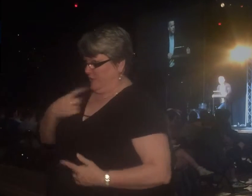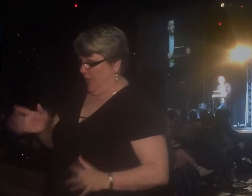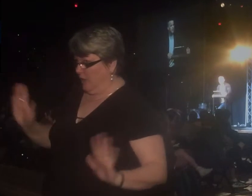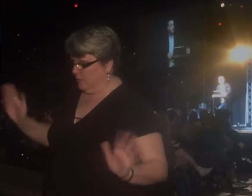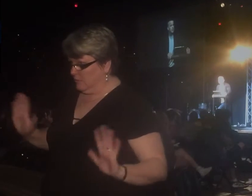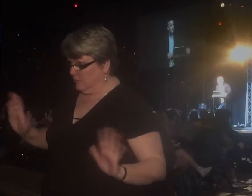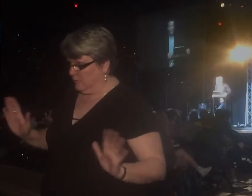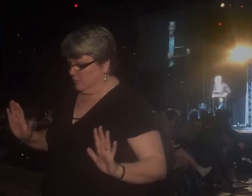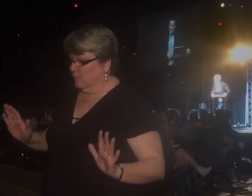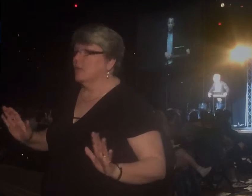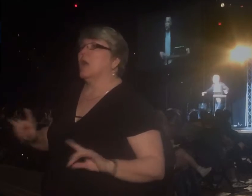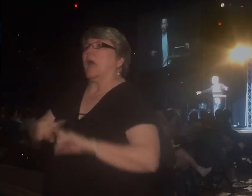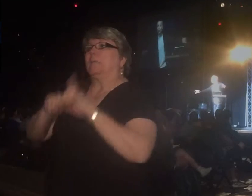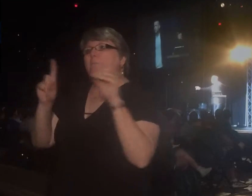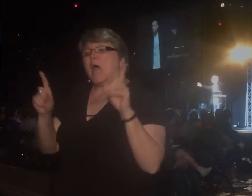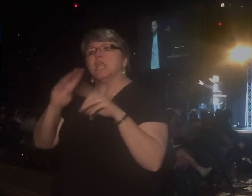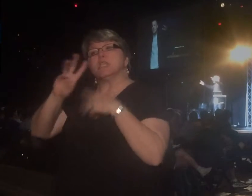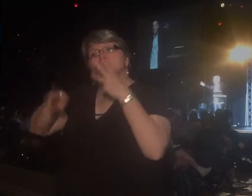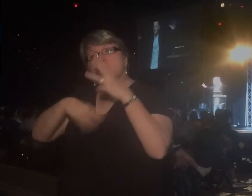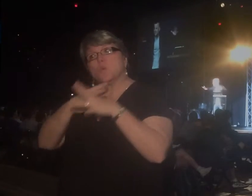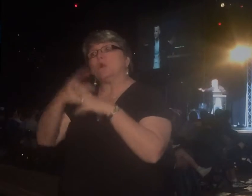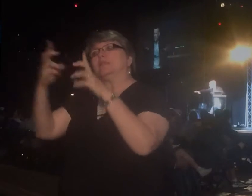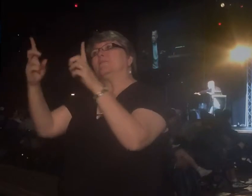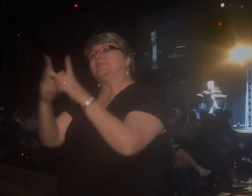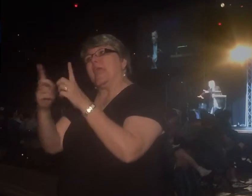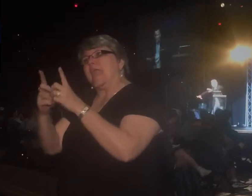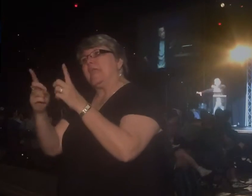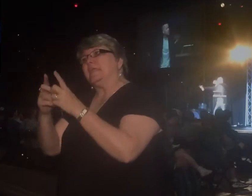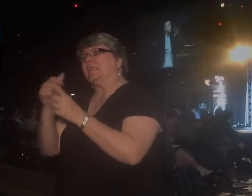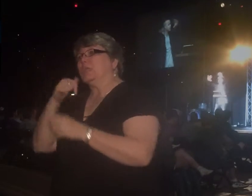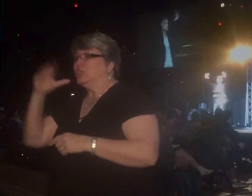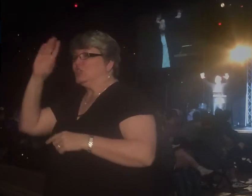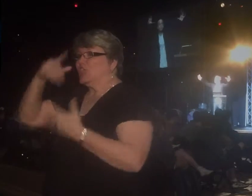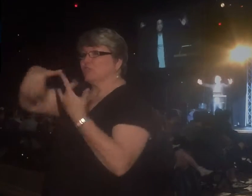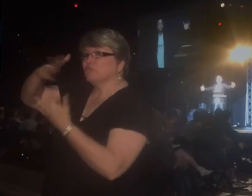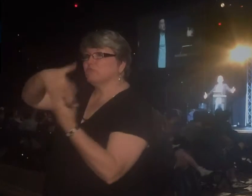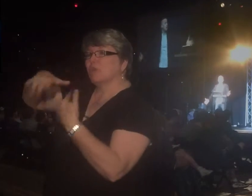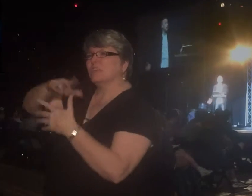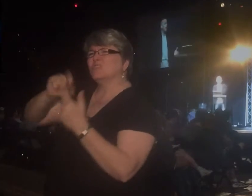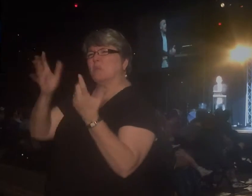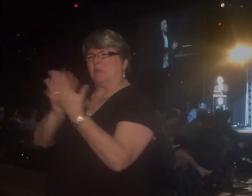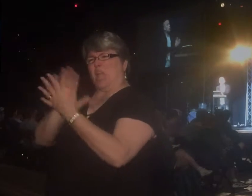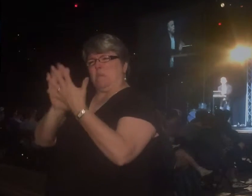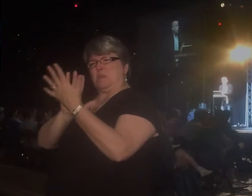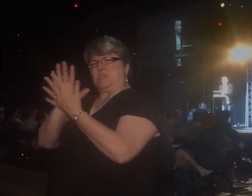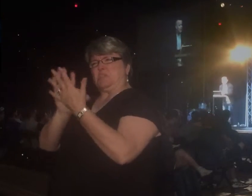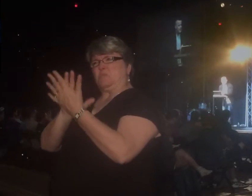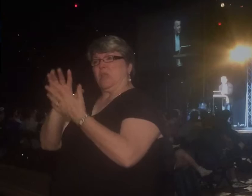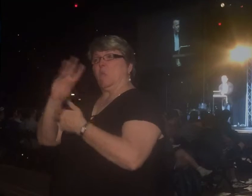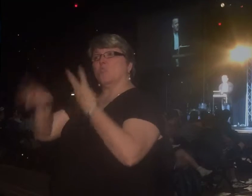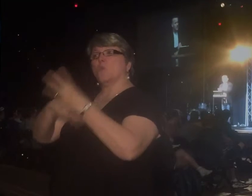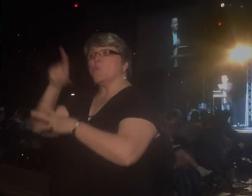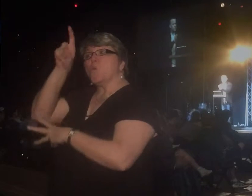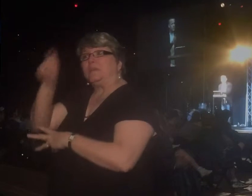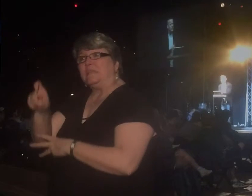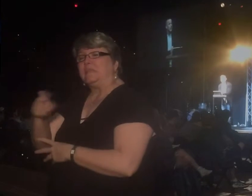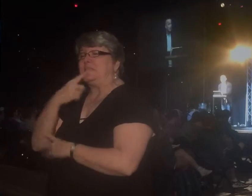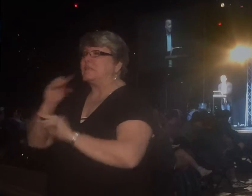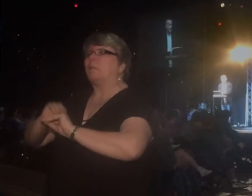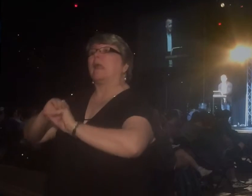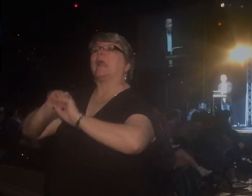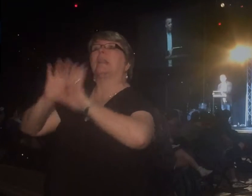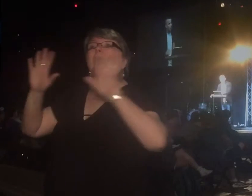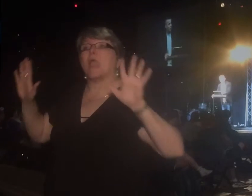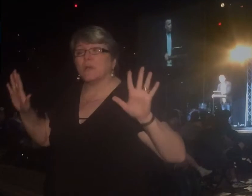should say. And yet in the world of dating and gender relationships, there's so much ambiguity, and what the world really needs is